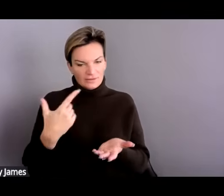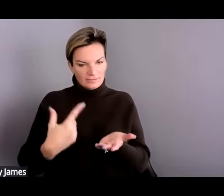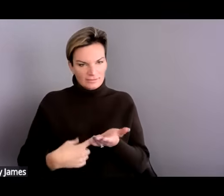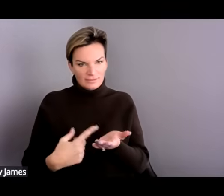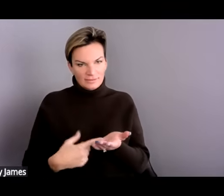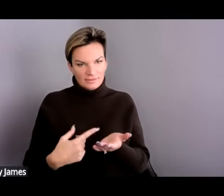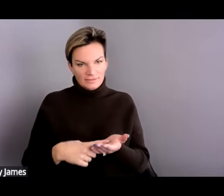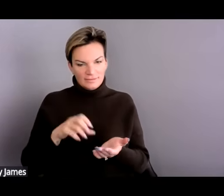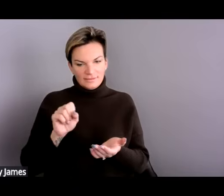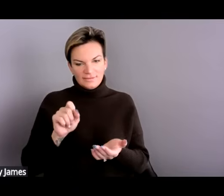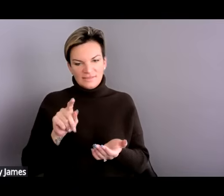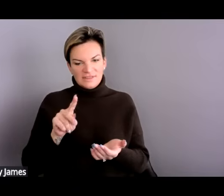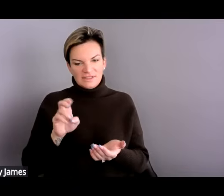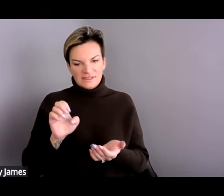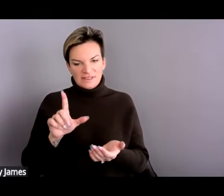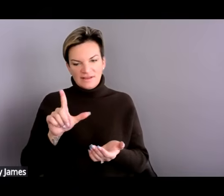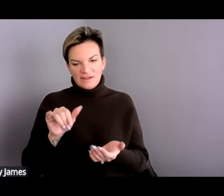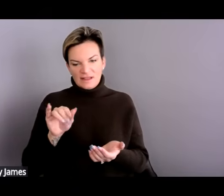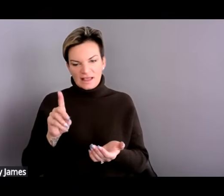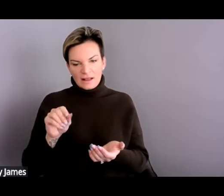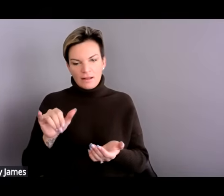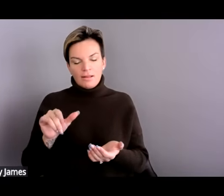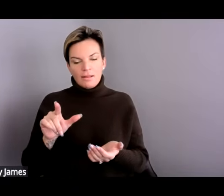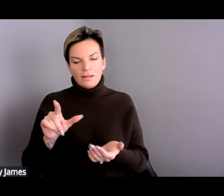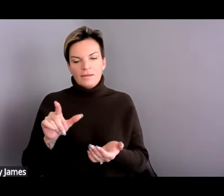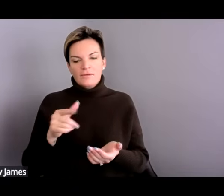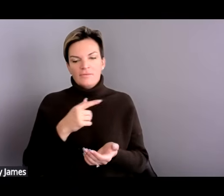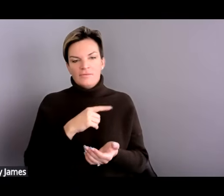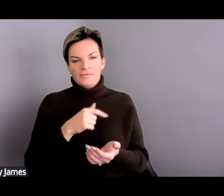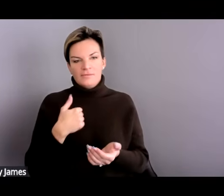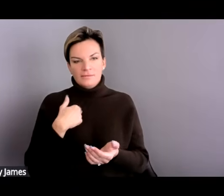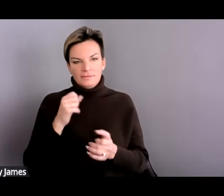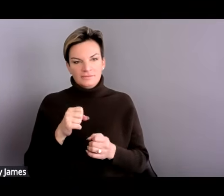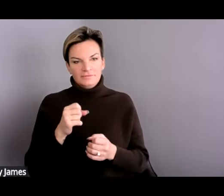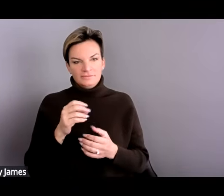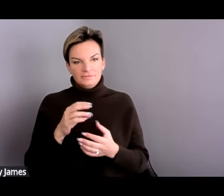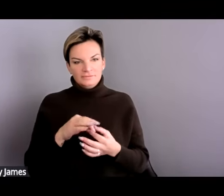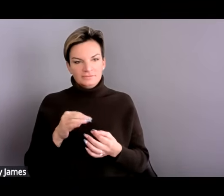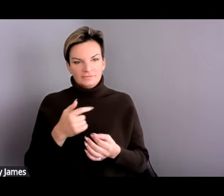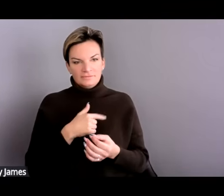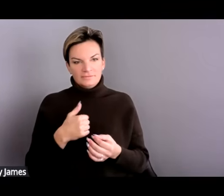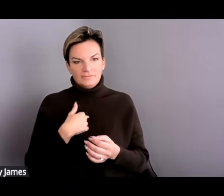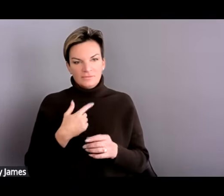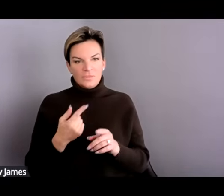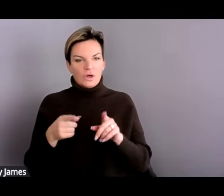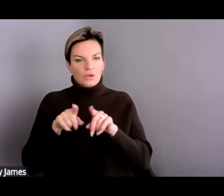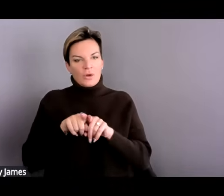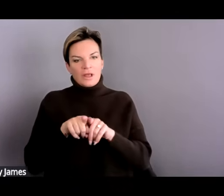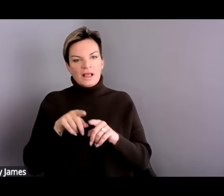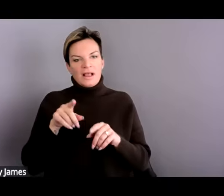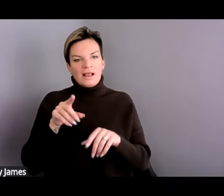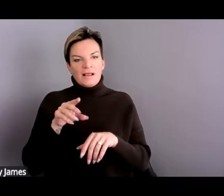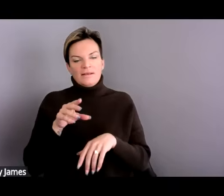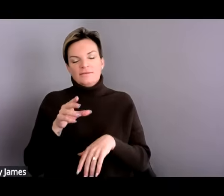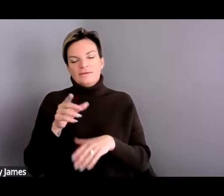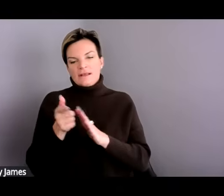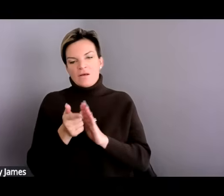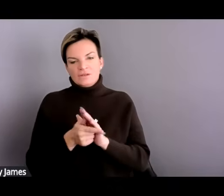Steve Liedl, where we had, yeah, I can say that now because we're co-counsel on a case.